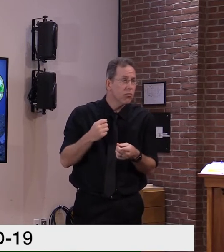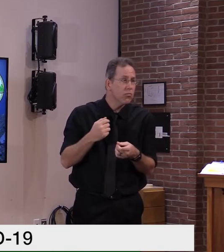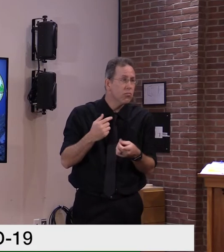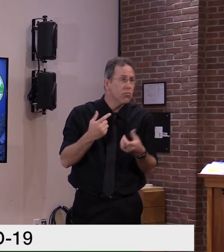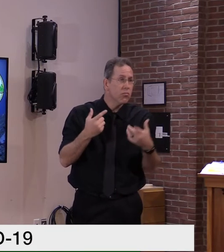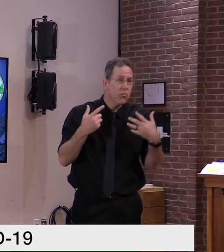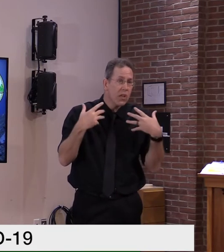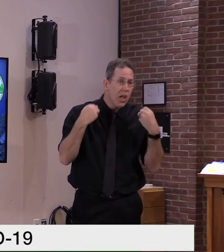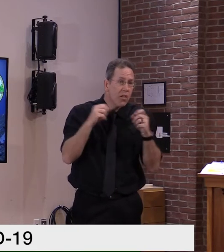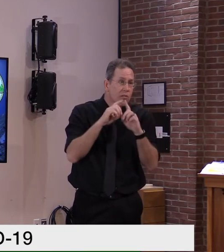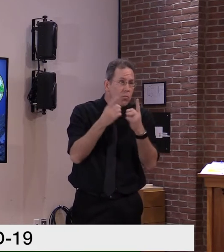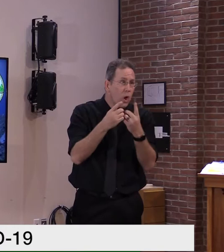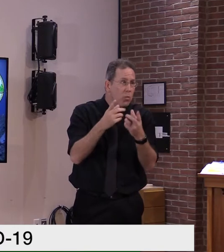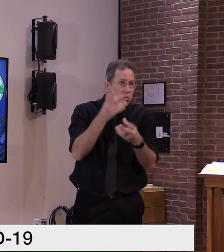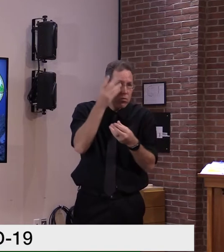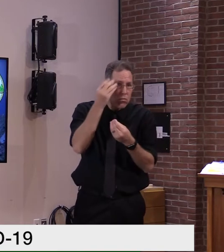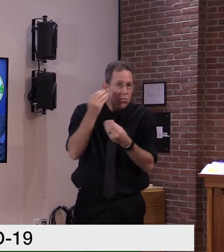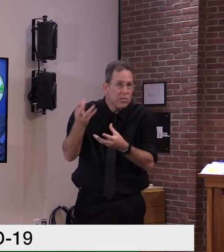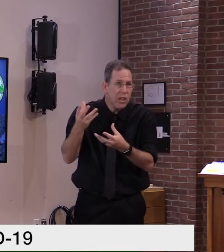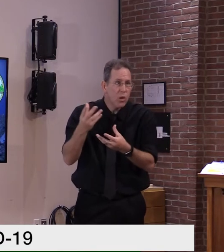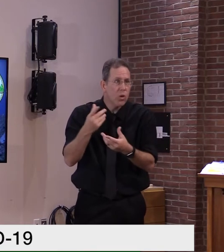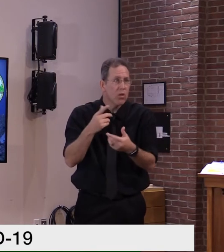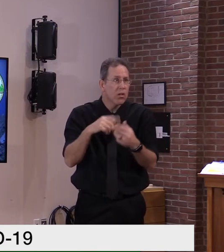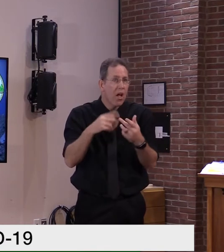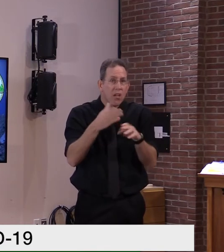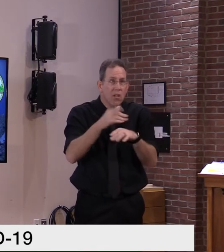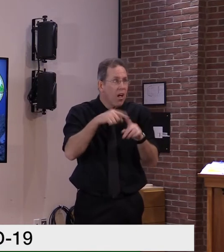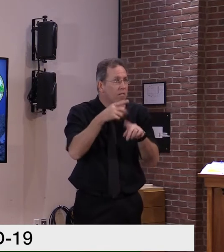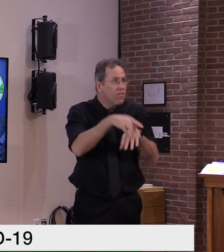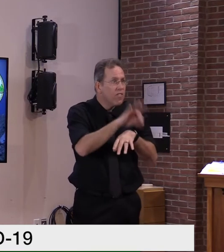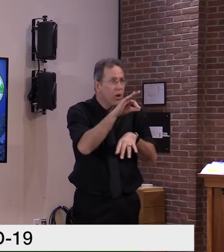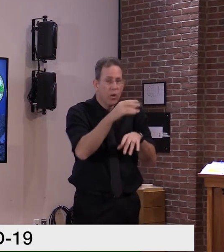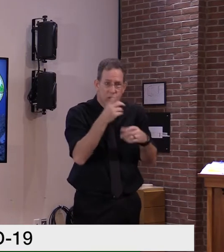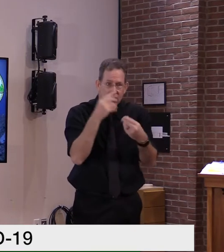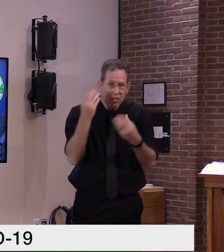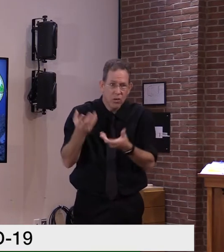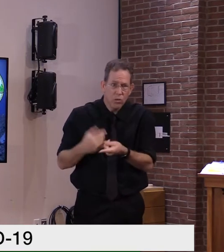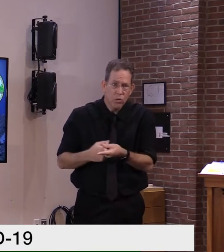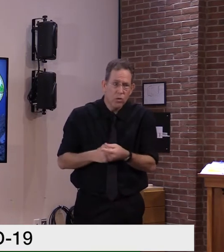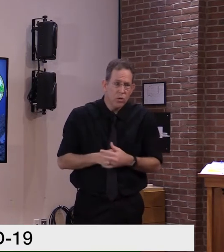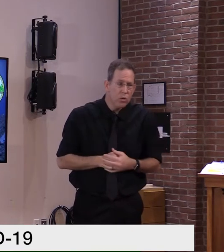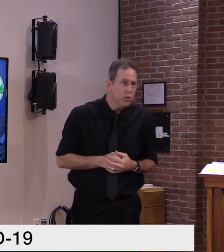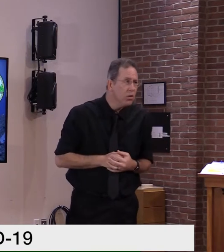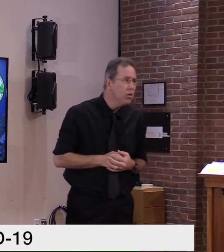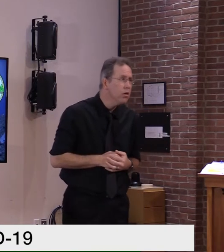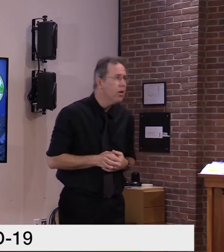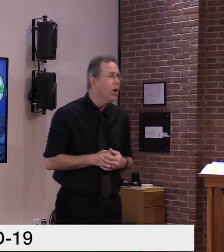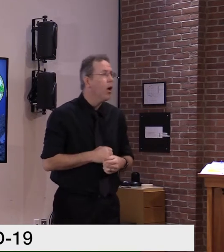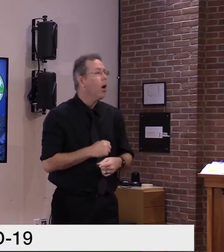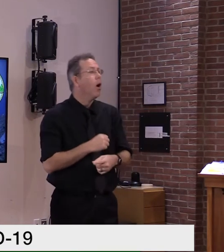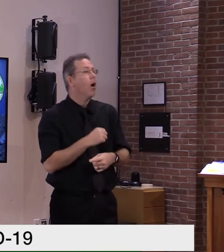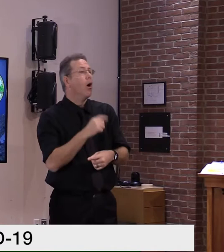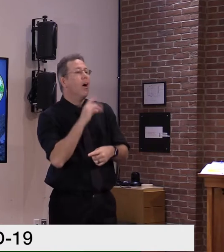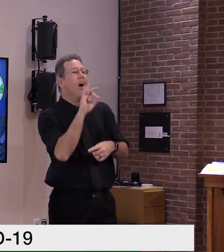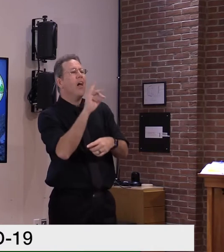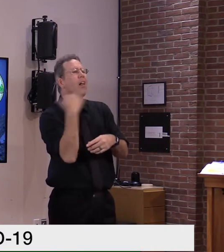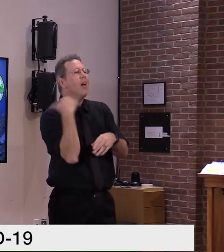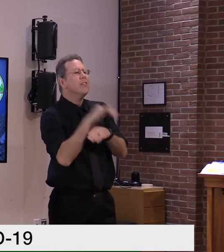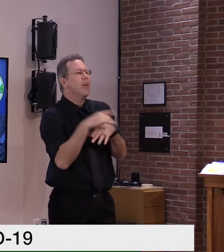was a problem? I knew at 8 o'clock last night by an email that we had an issue.